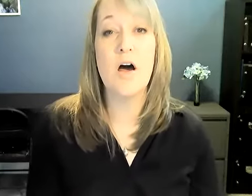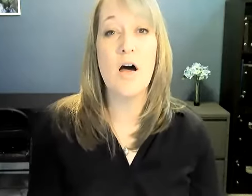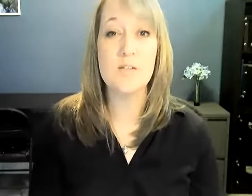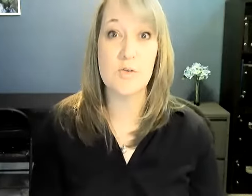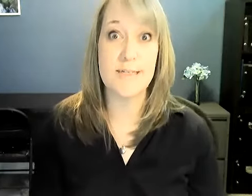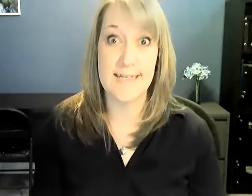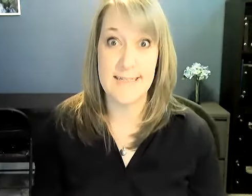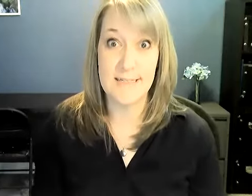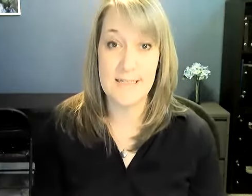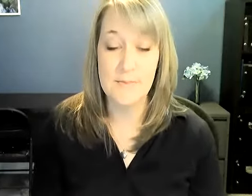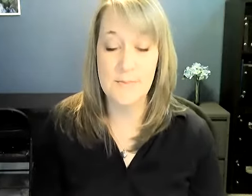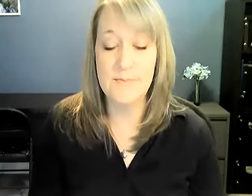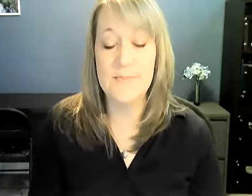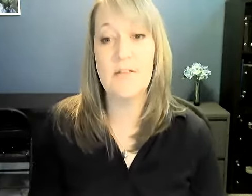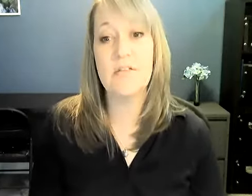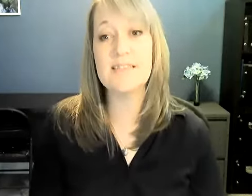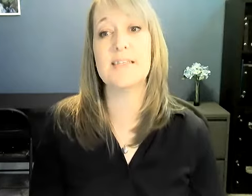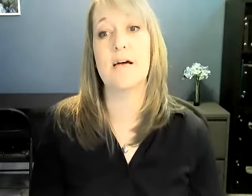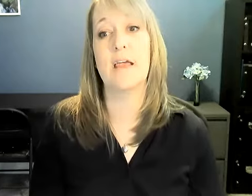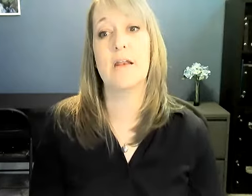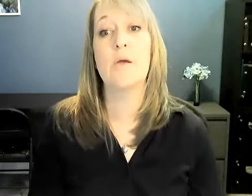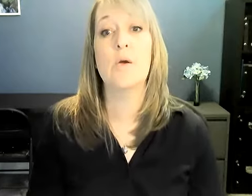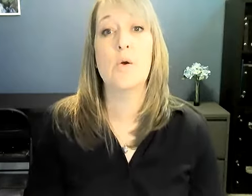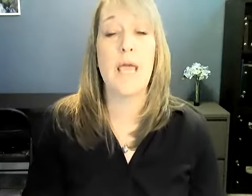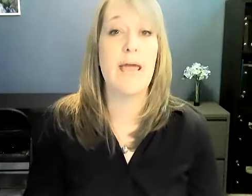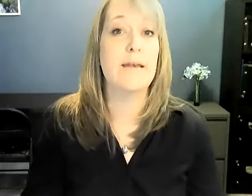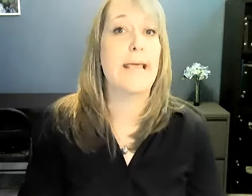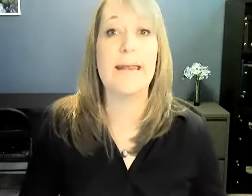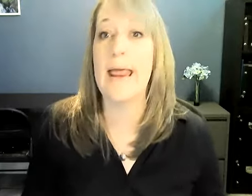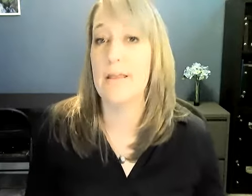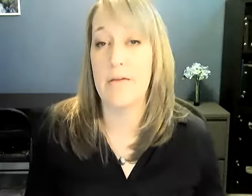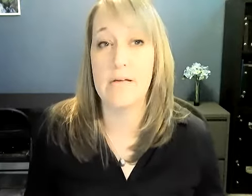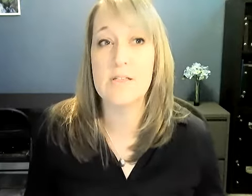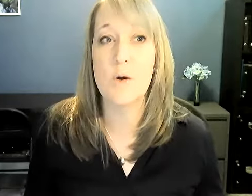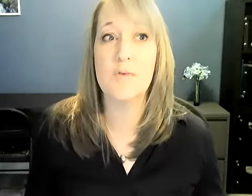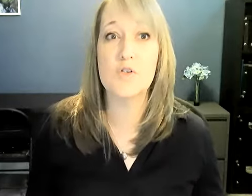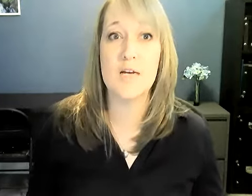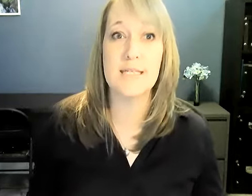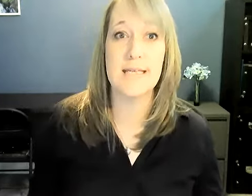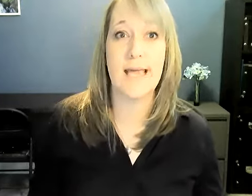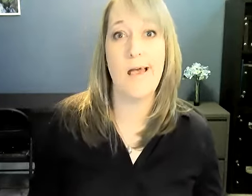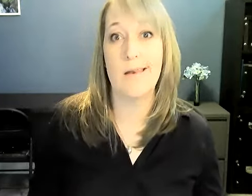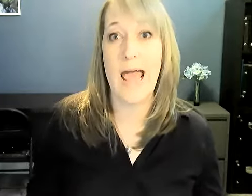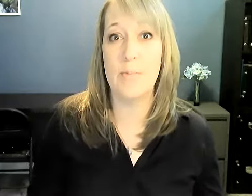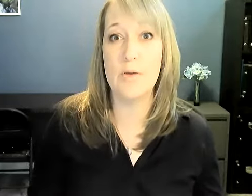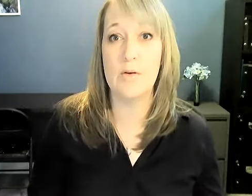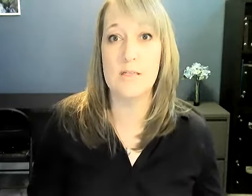Not or doesn't. This sign can negate anything. So if you're trying to say unhappy, you can